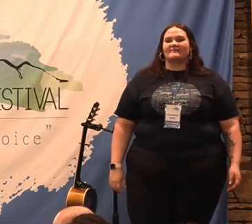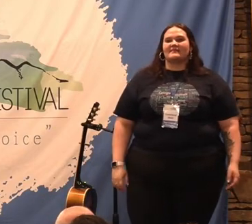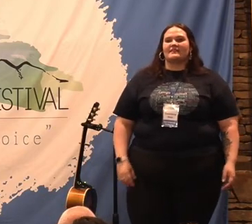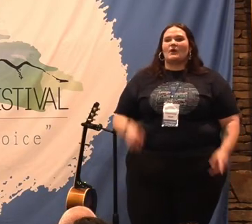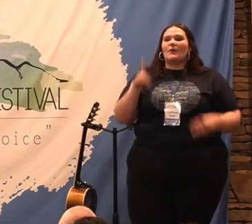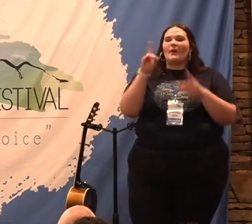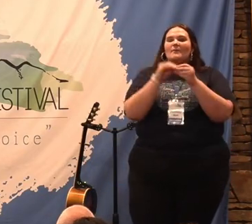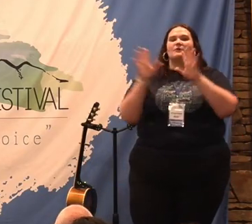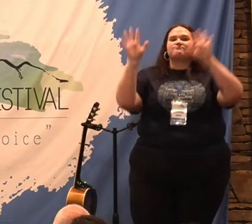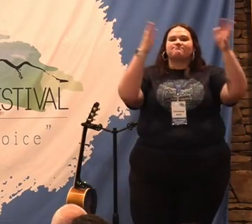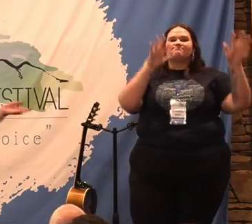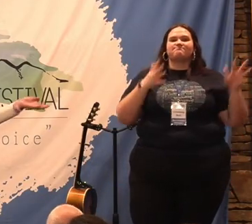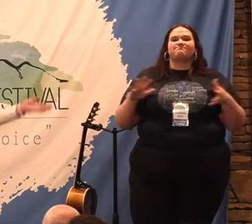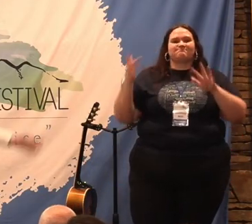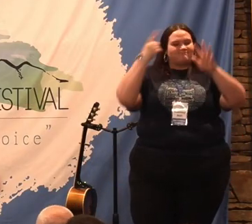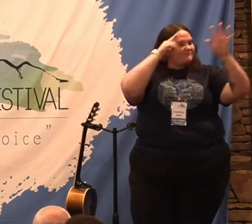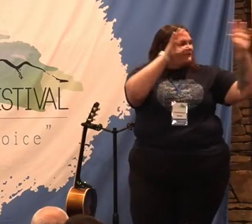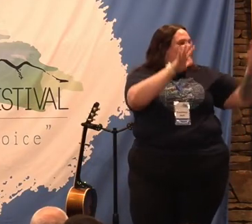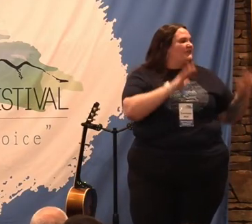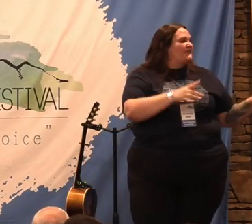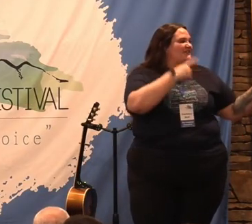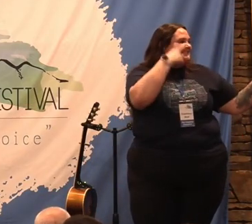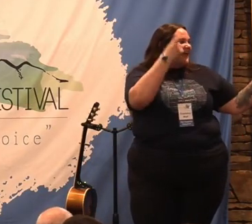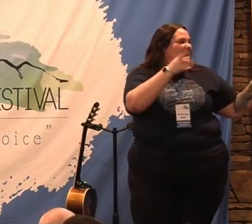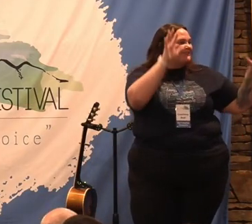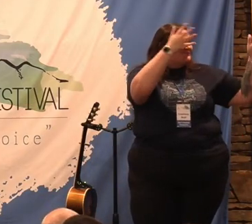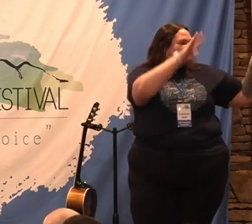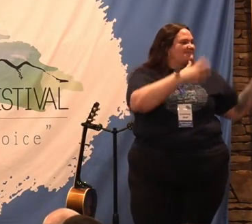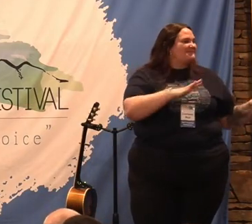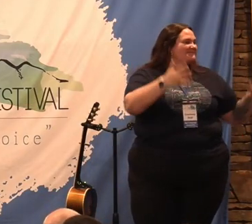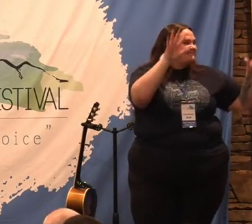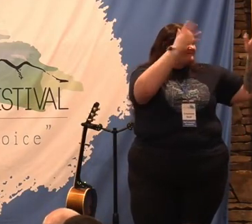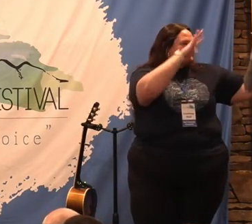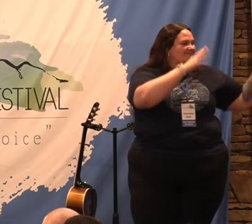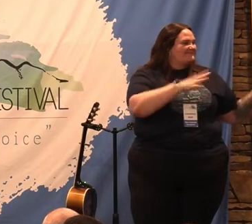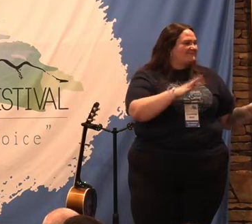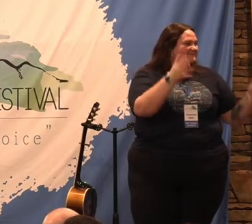One more round of applause for our wonderful fellas.